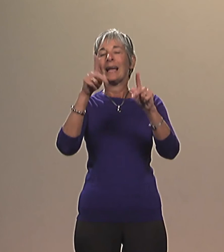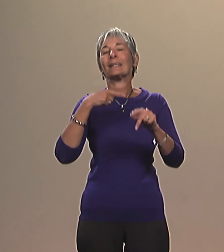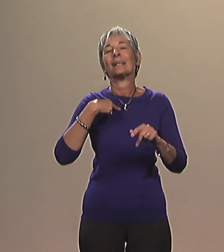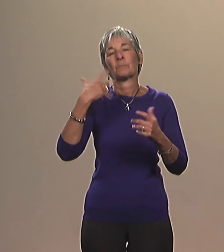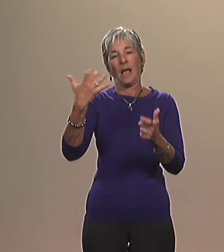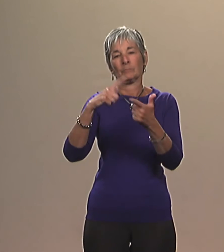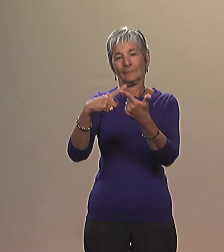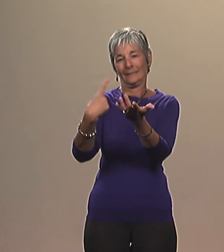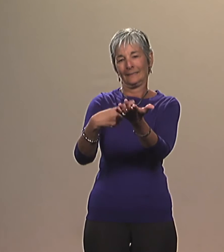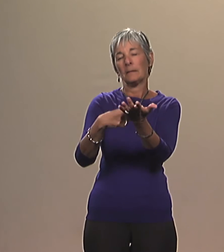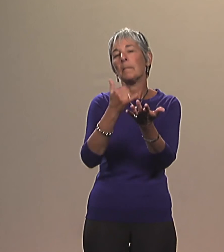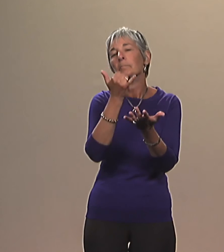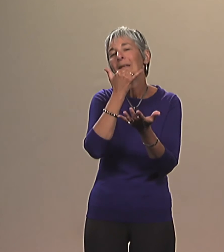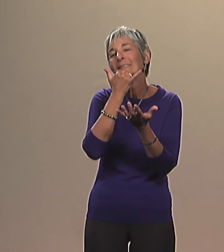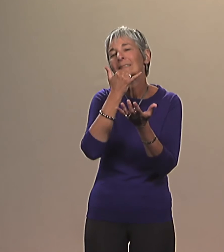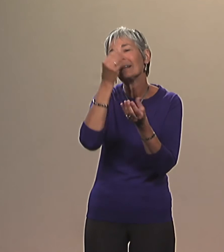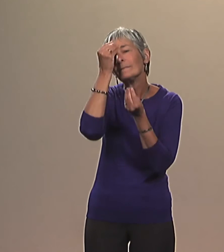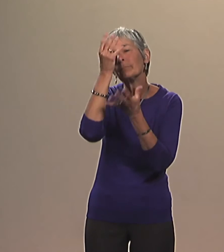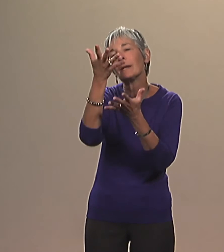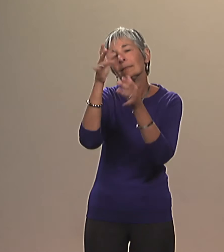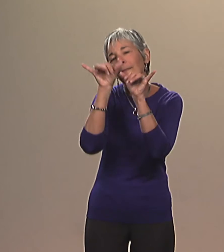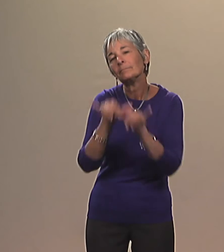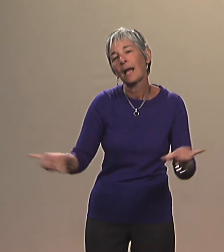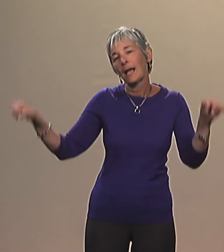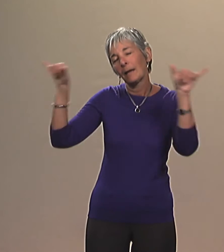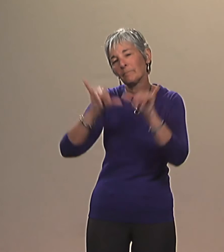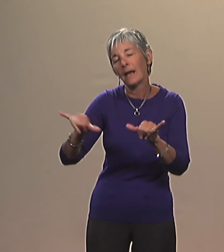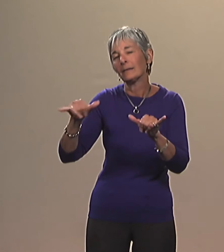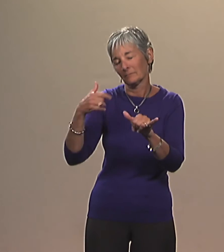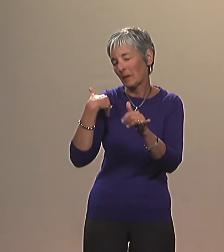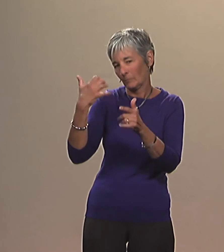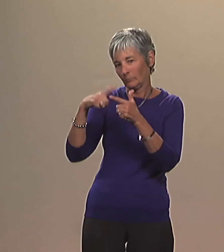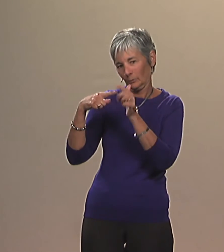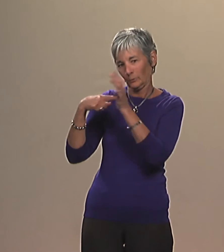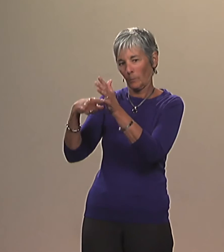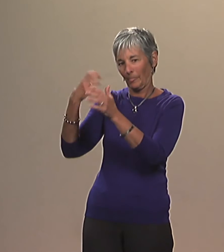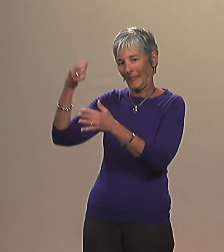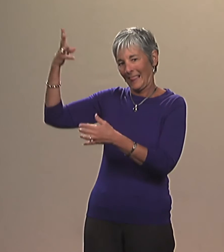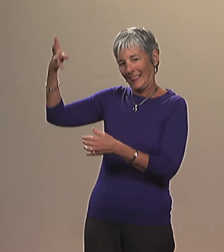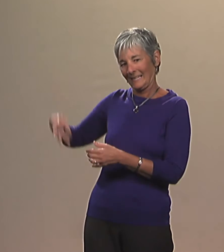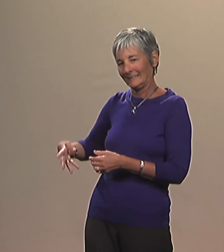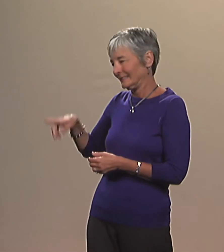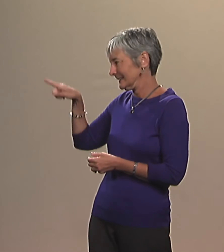Okay, now I would like to address common misinformation. Let me show you the list.